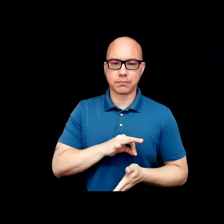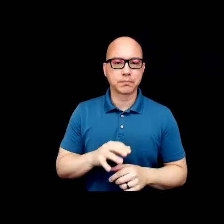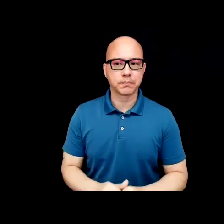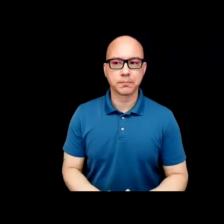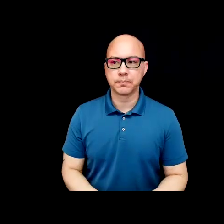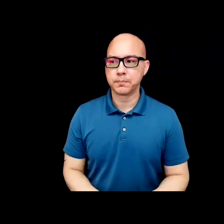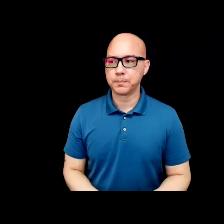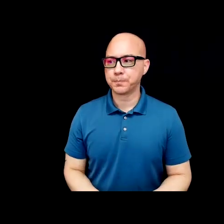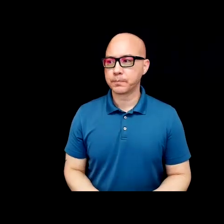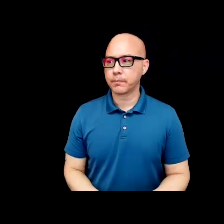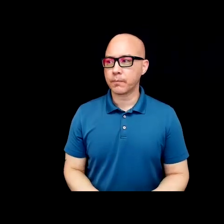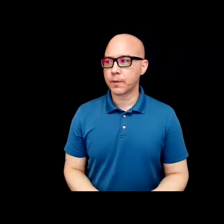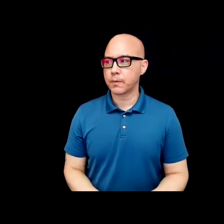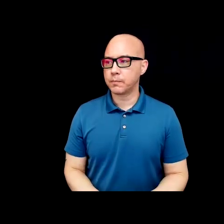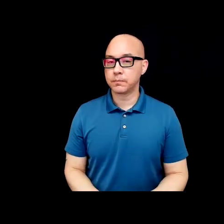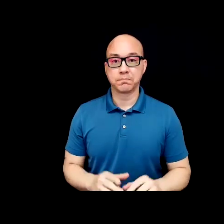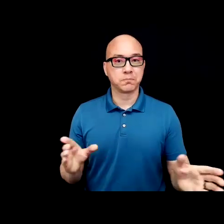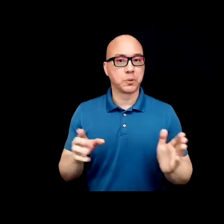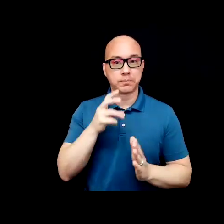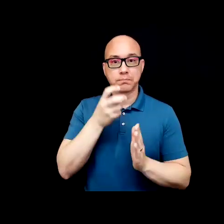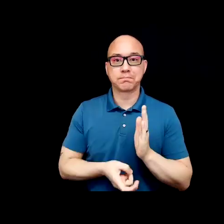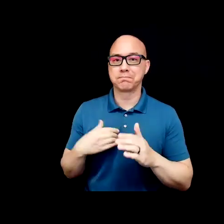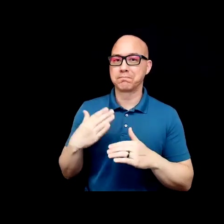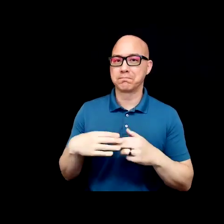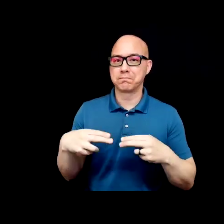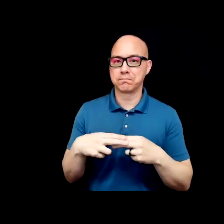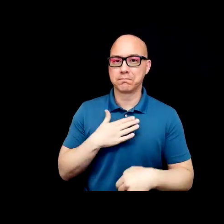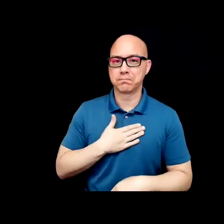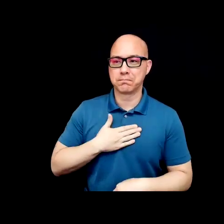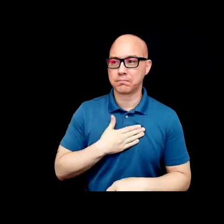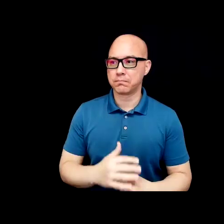So we're going to jump right into it. I'm ready for the next slide.